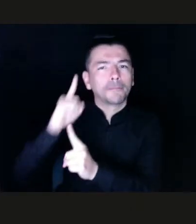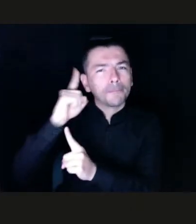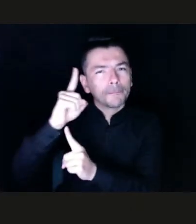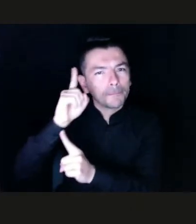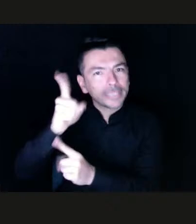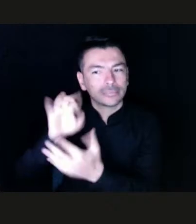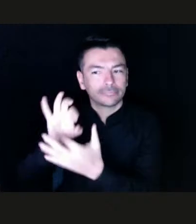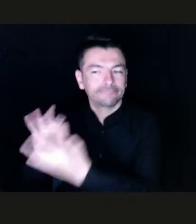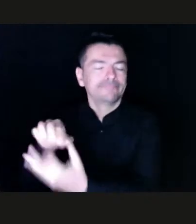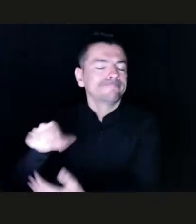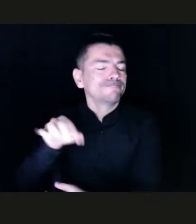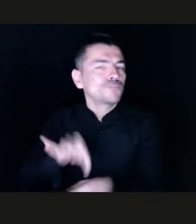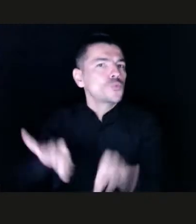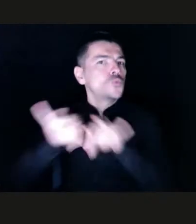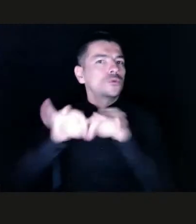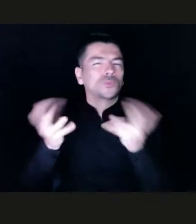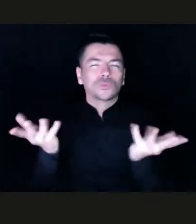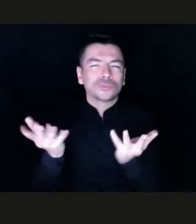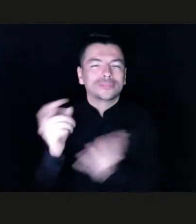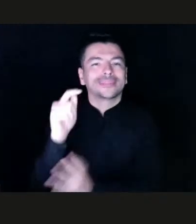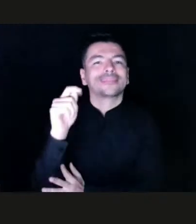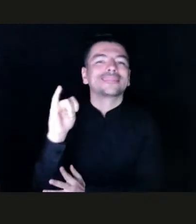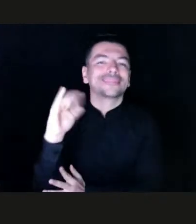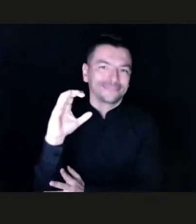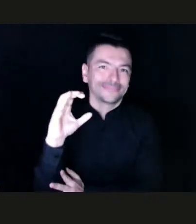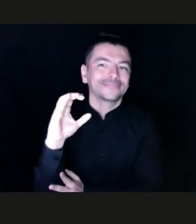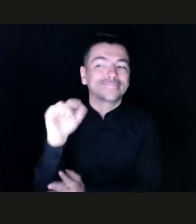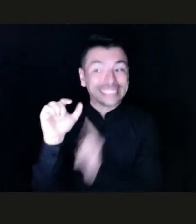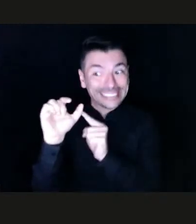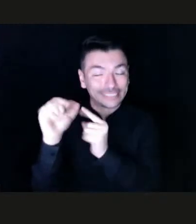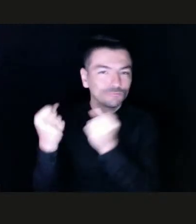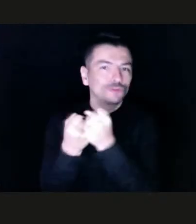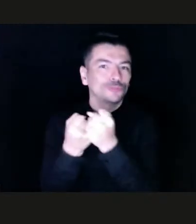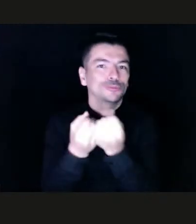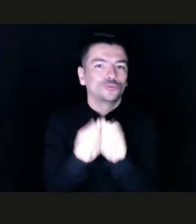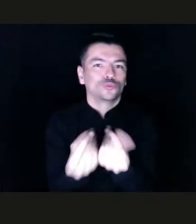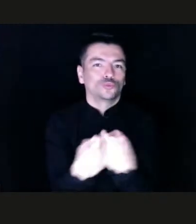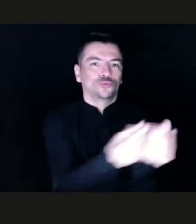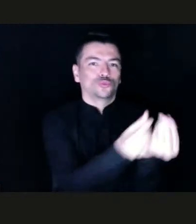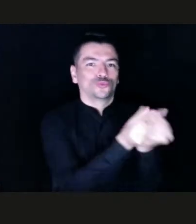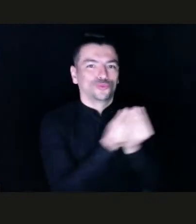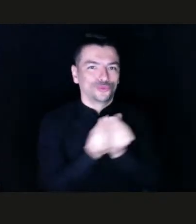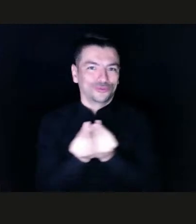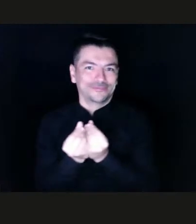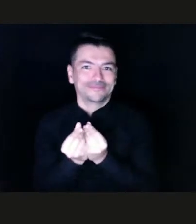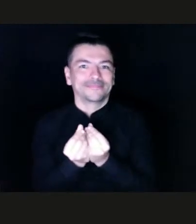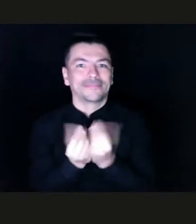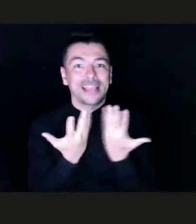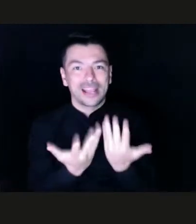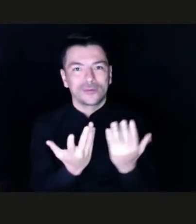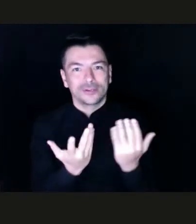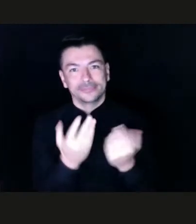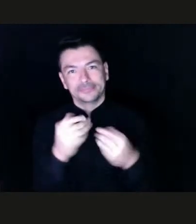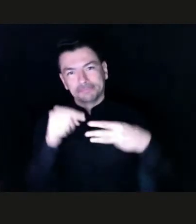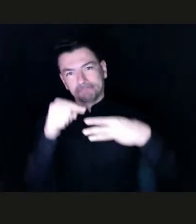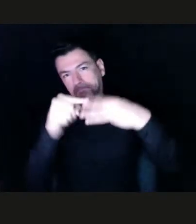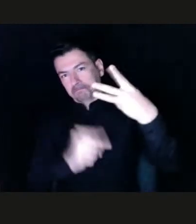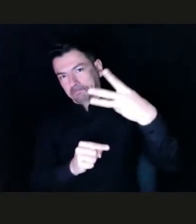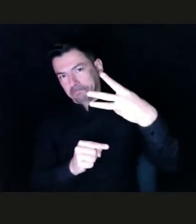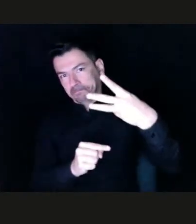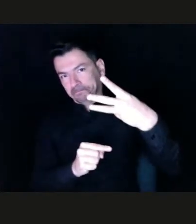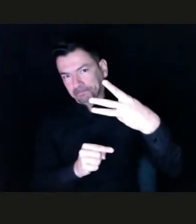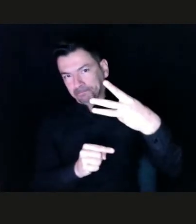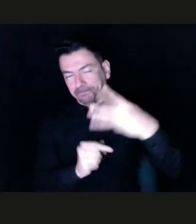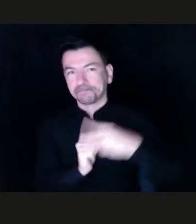the way forward for us all. Number 1, how can trade promote the transformative role of services in